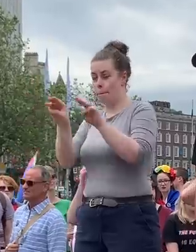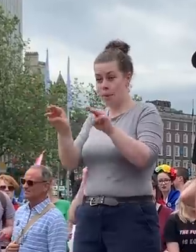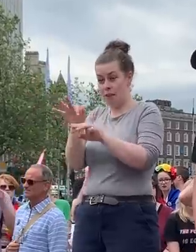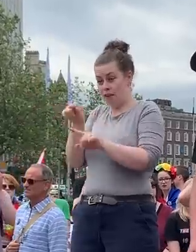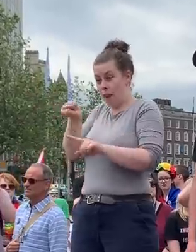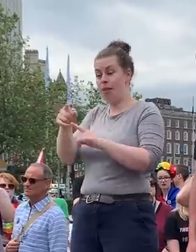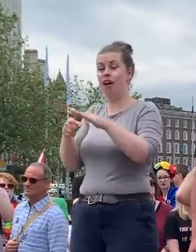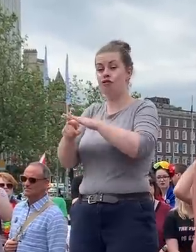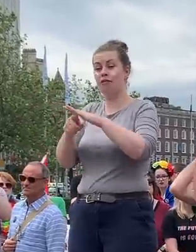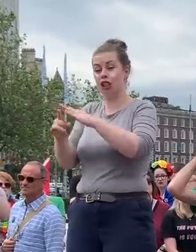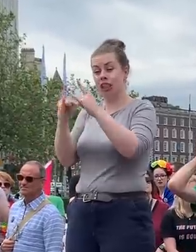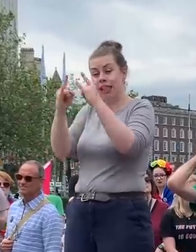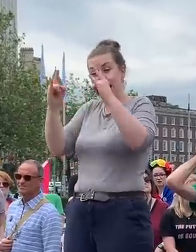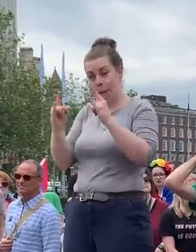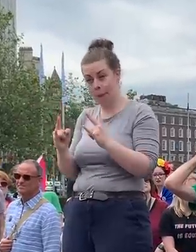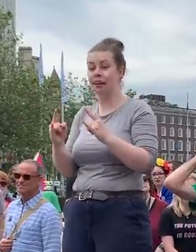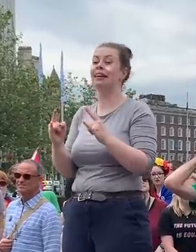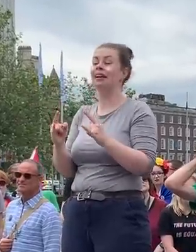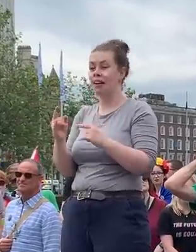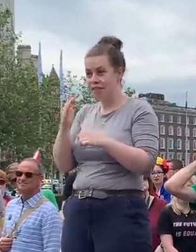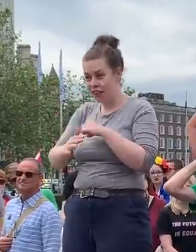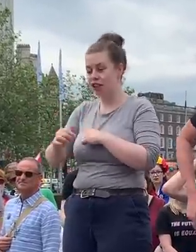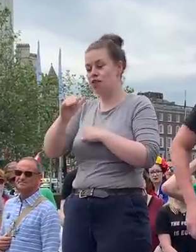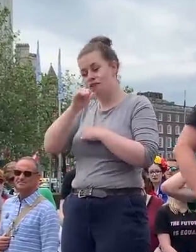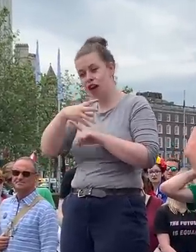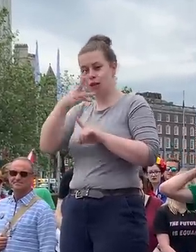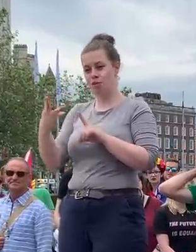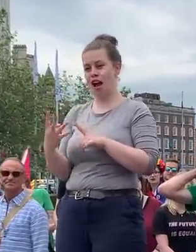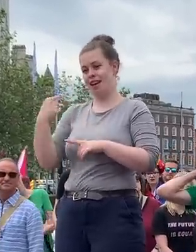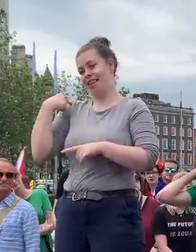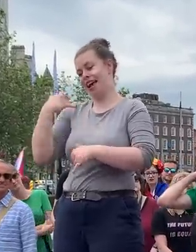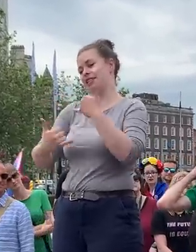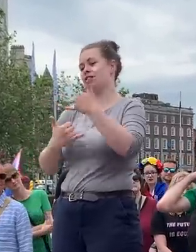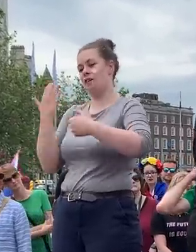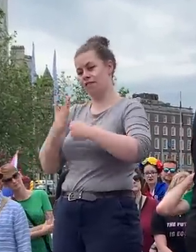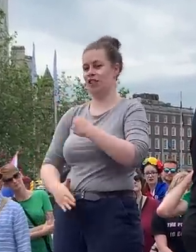Kukula refugee camp had their first Pride.